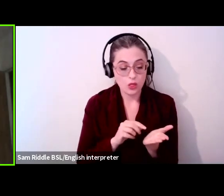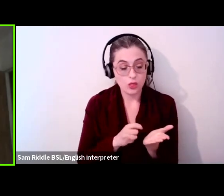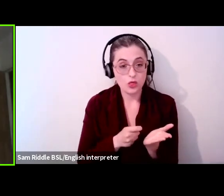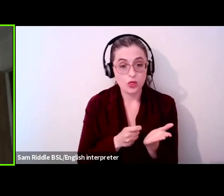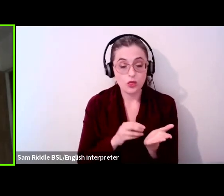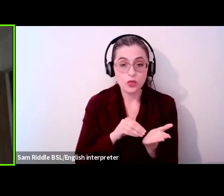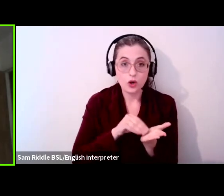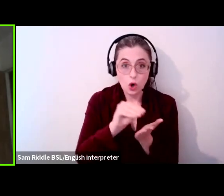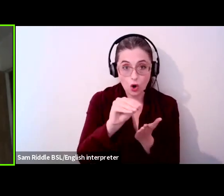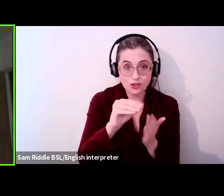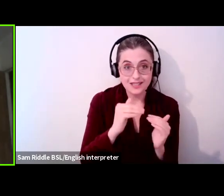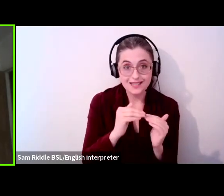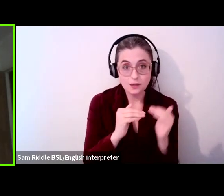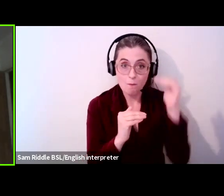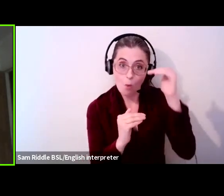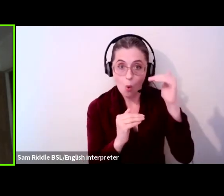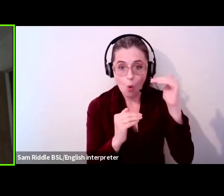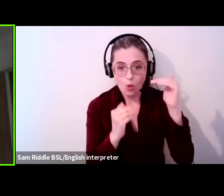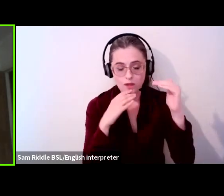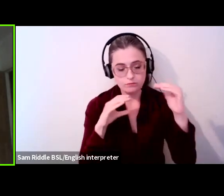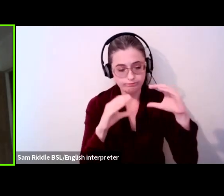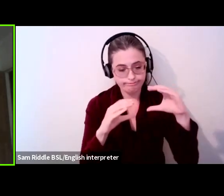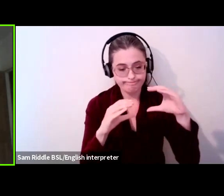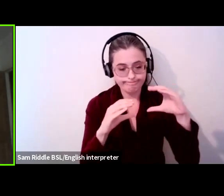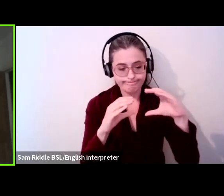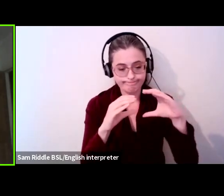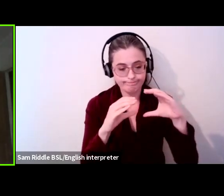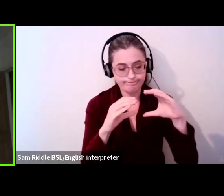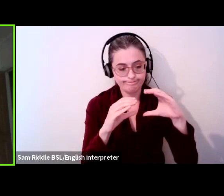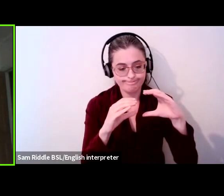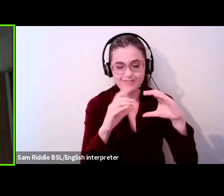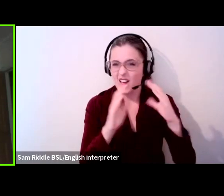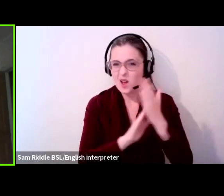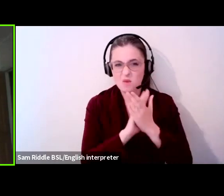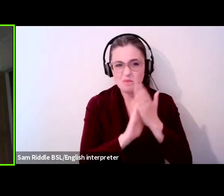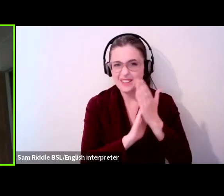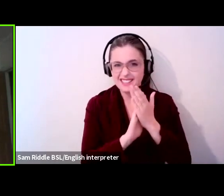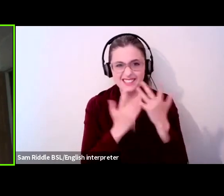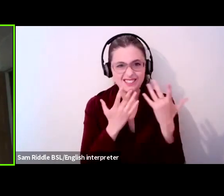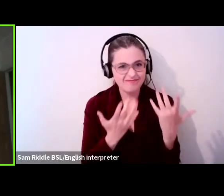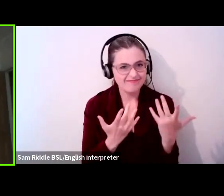a contribution, then you will unfortunately not be able to